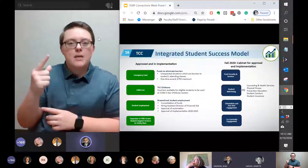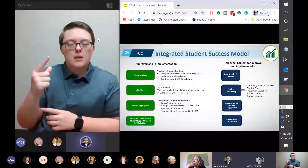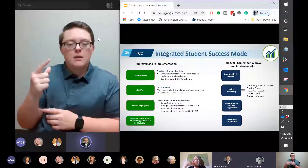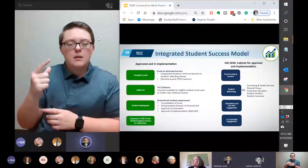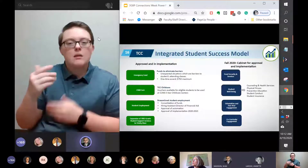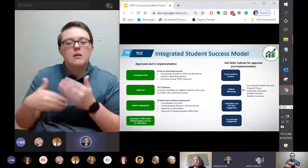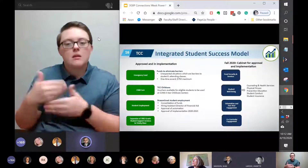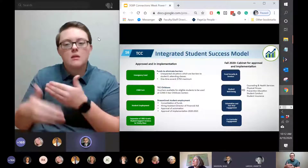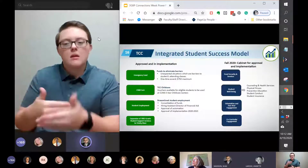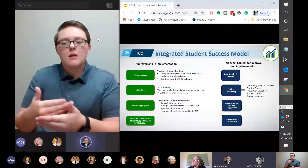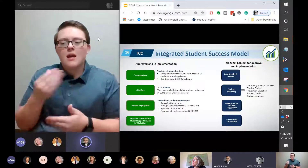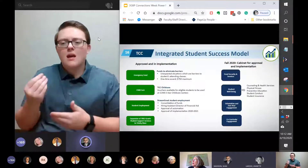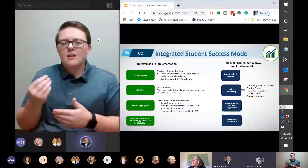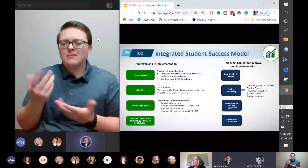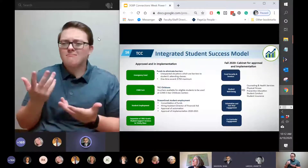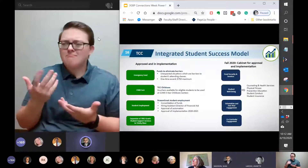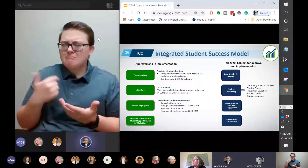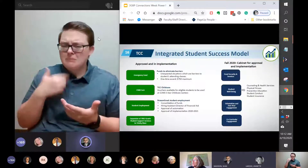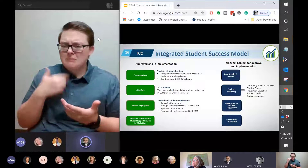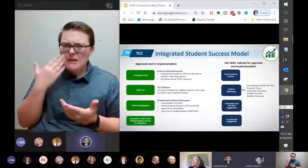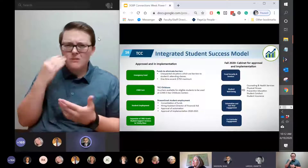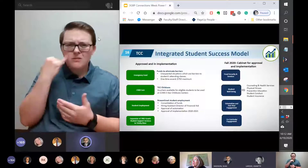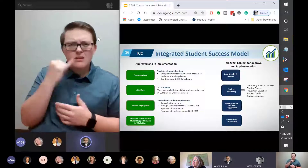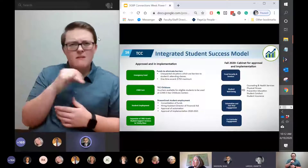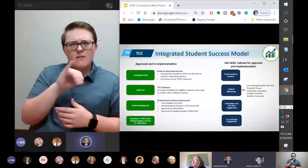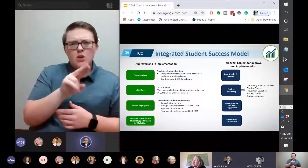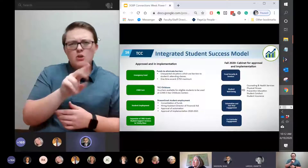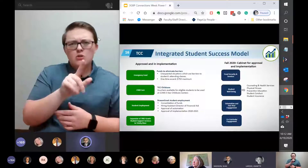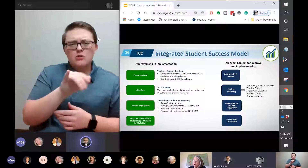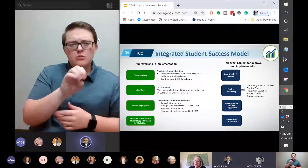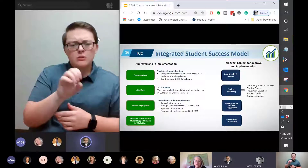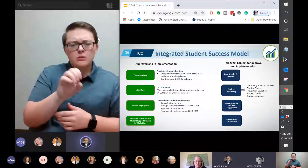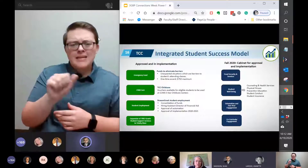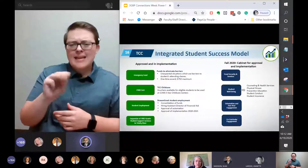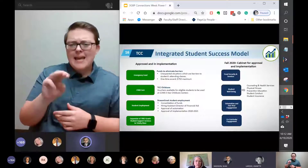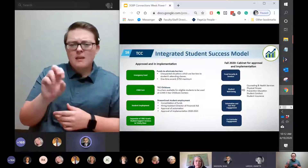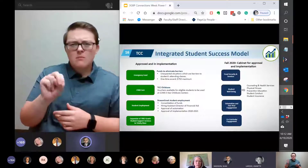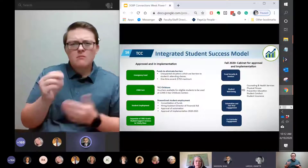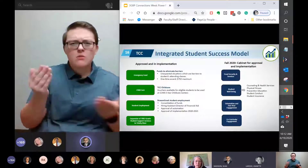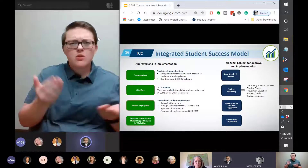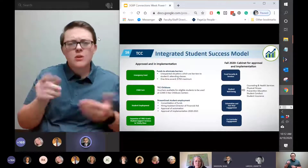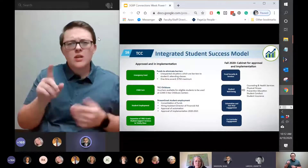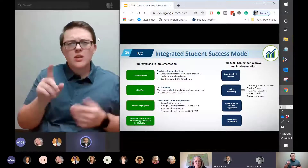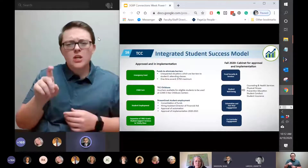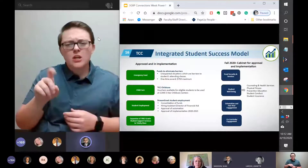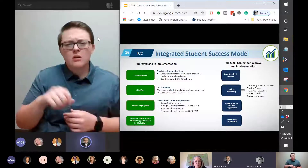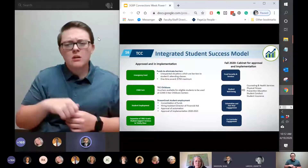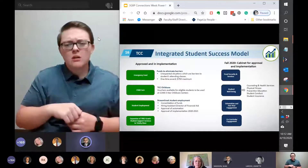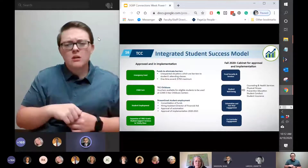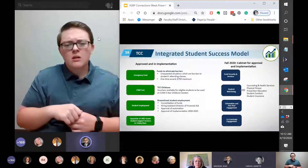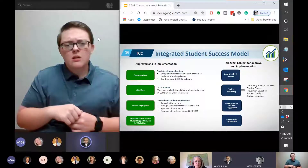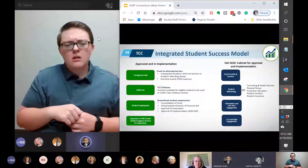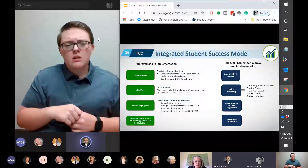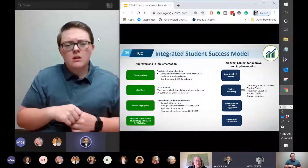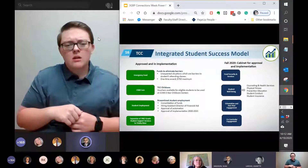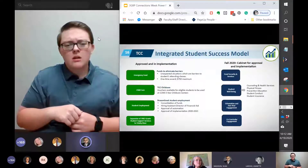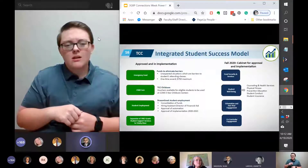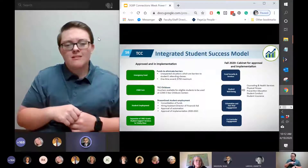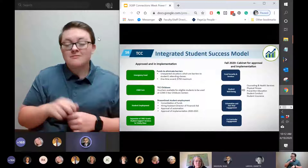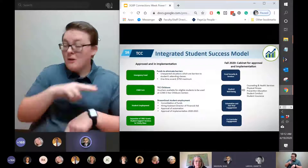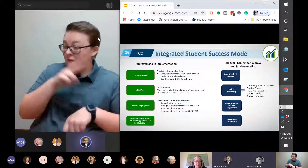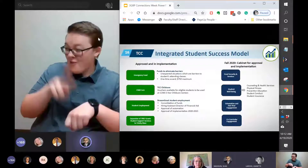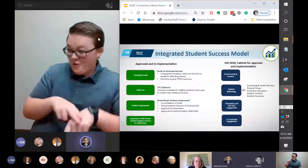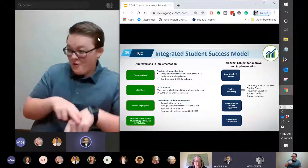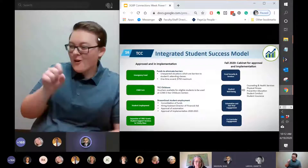don't know if Julie Amon is on the call. Is she on the call? If she is. Of course, sir. If